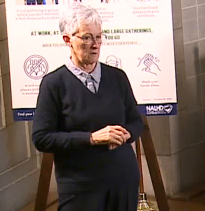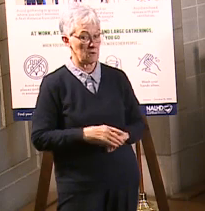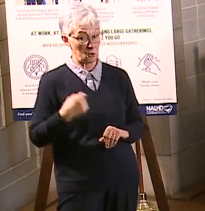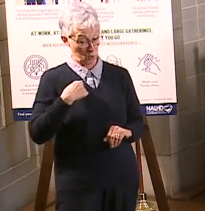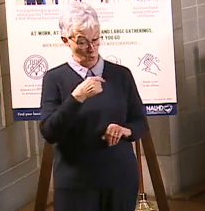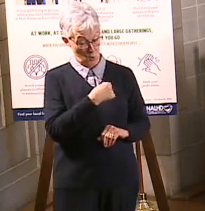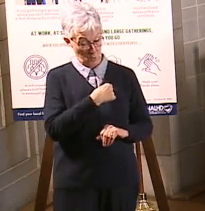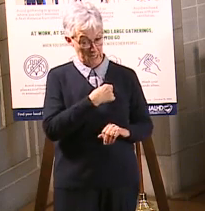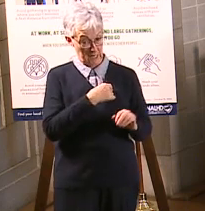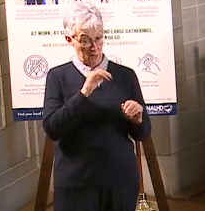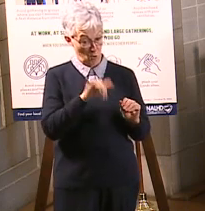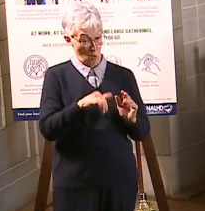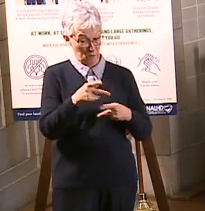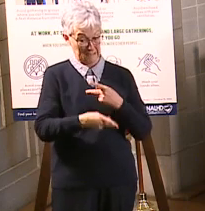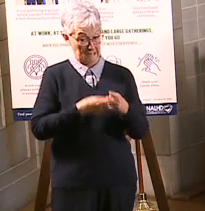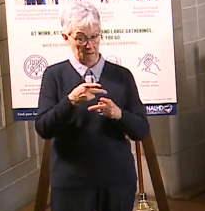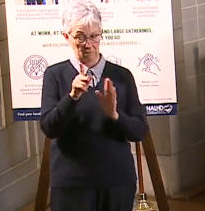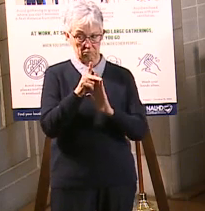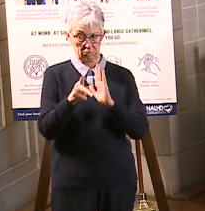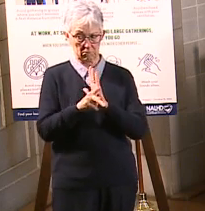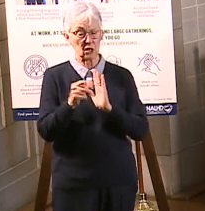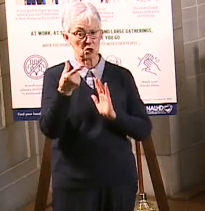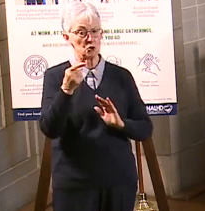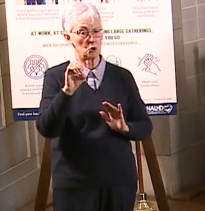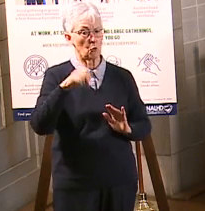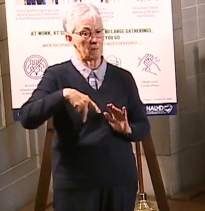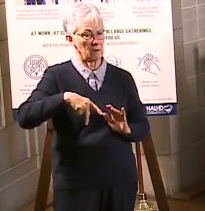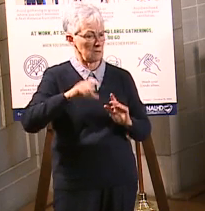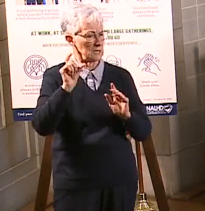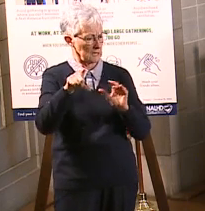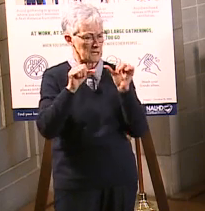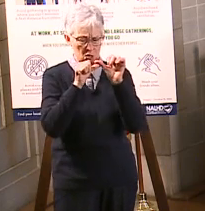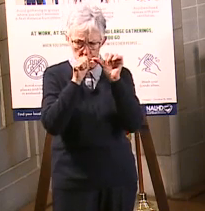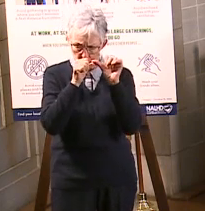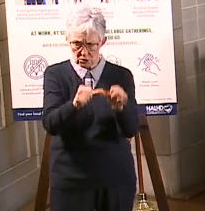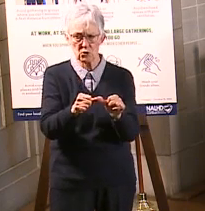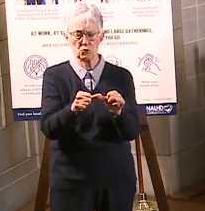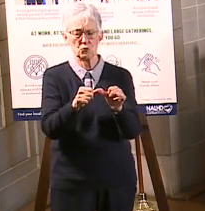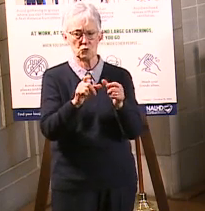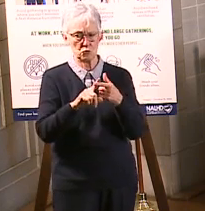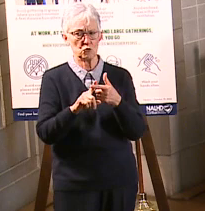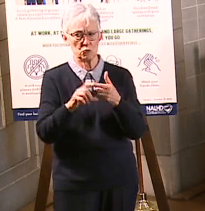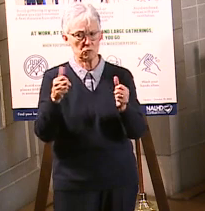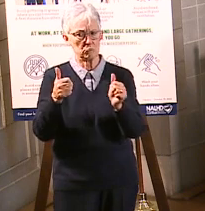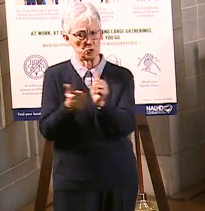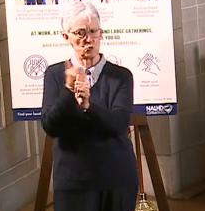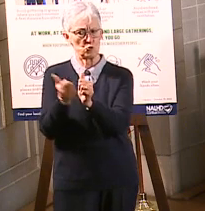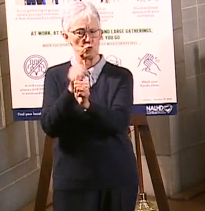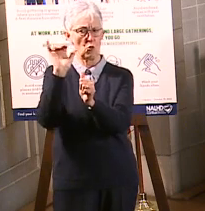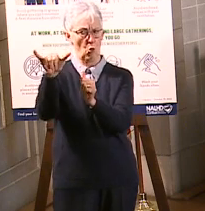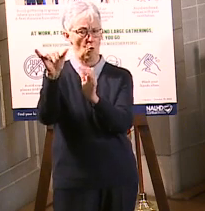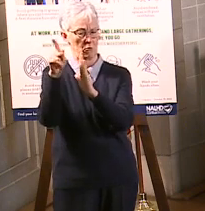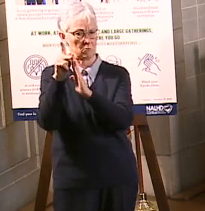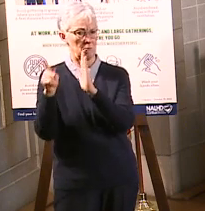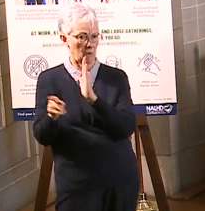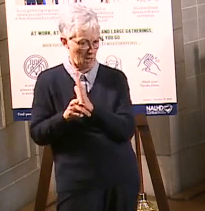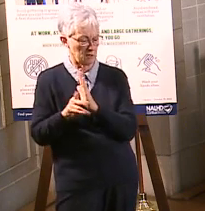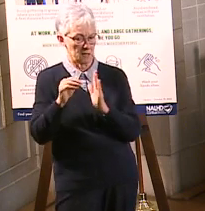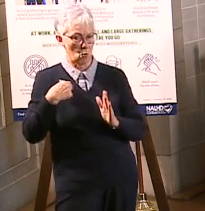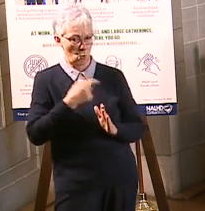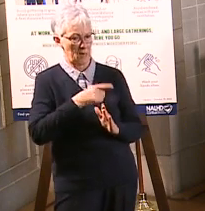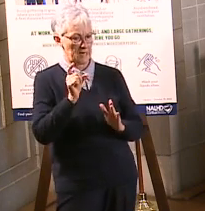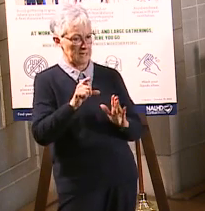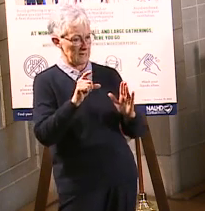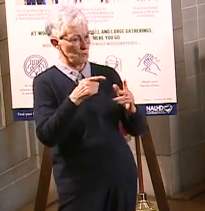need to continue to pursue to be able to attract voters and really help them understand how our policies are going to benefit them in their